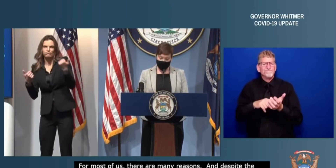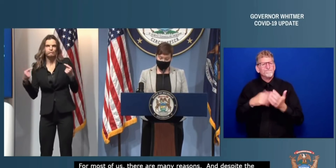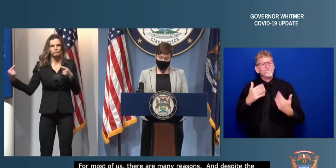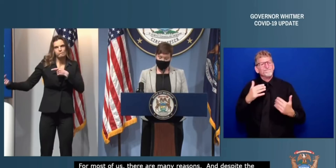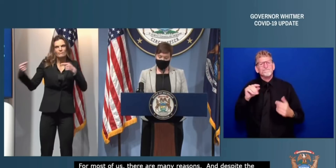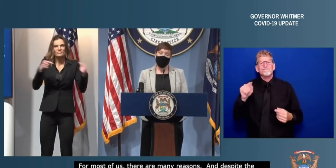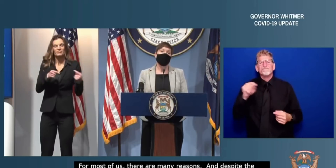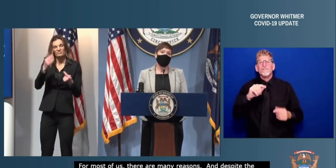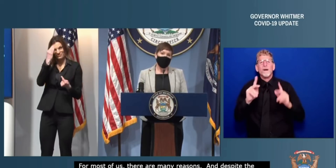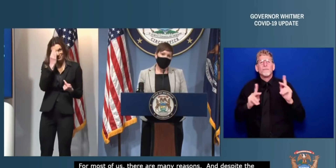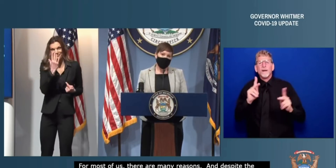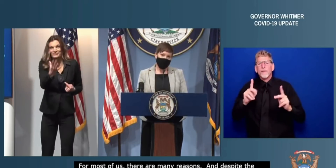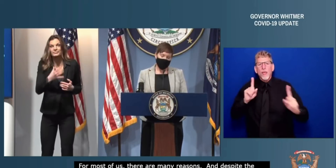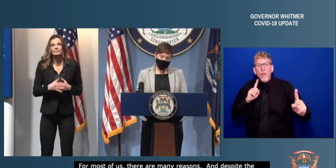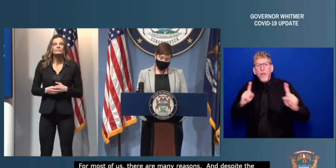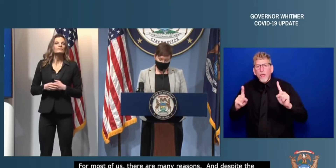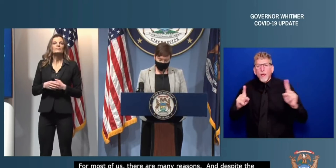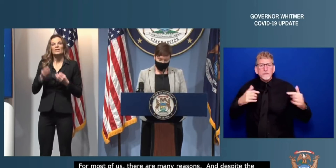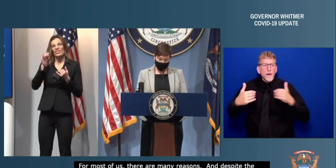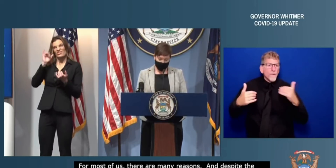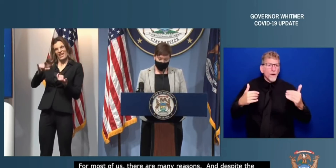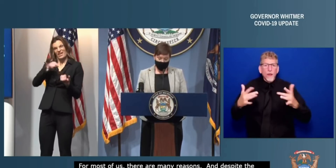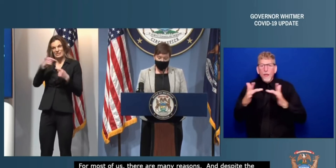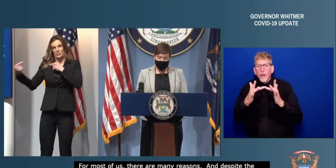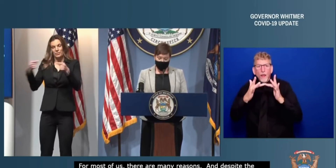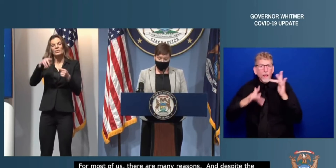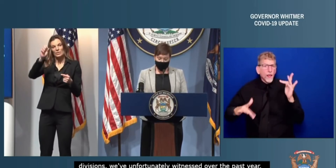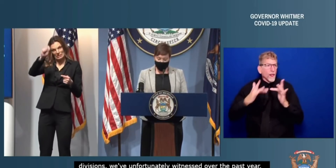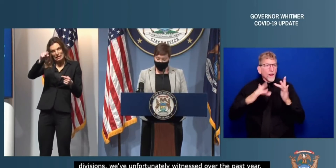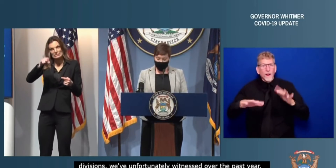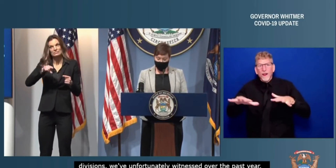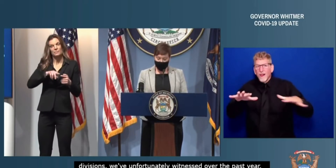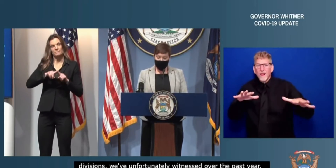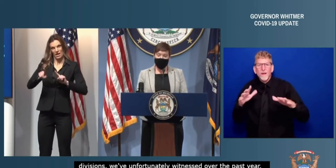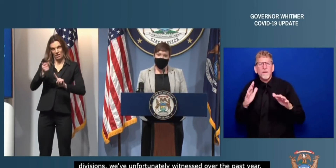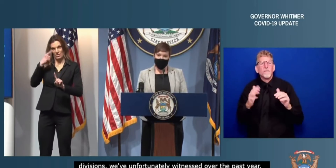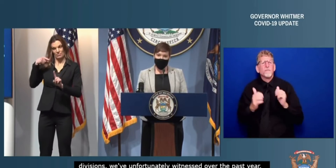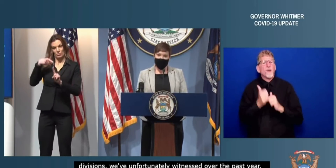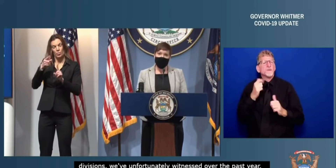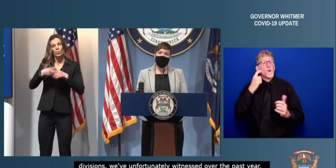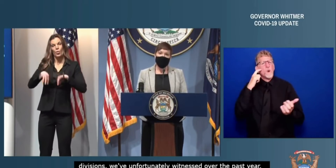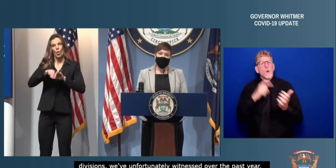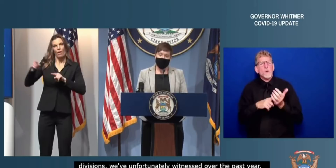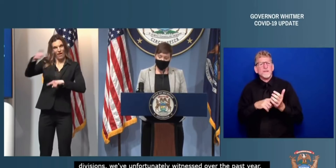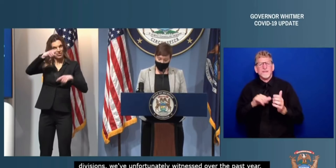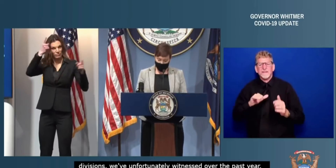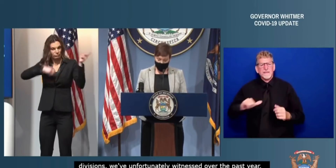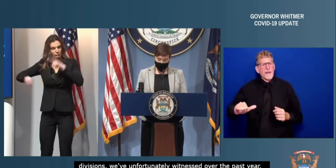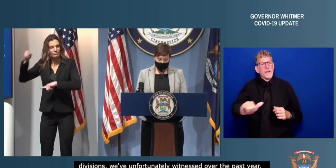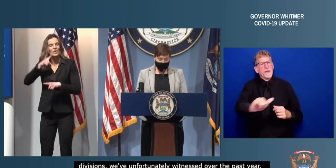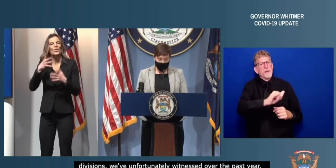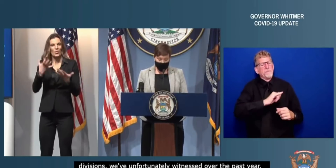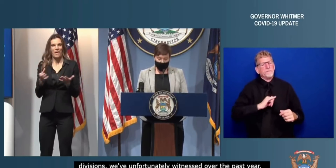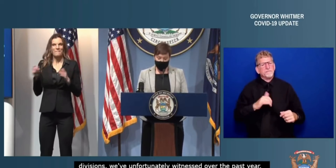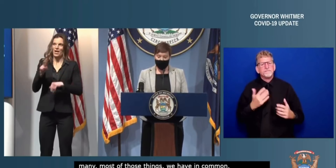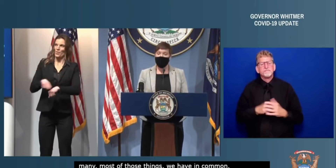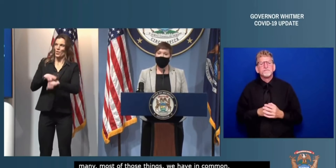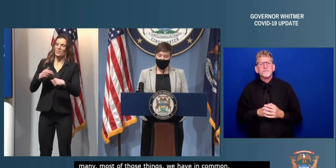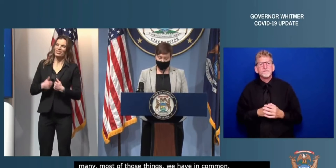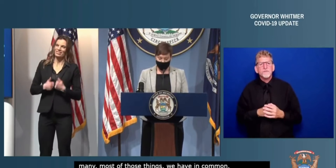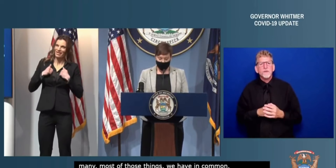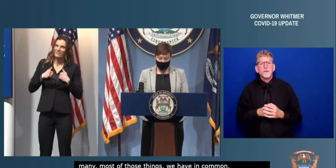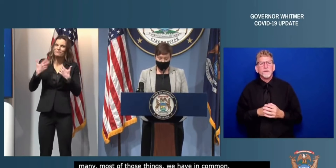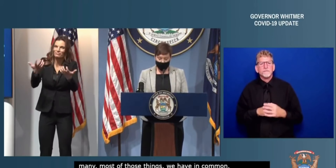most of those things we have in common. The 4 vaccination-based milestones that have been laid out today are that